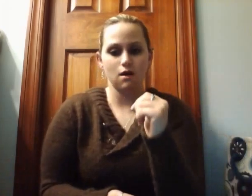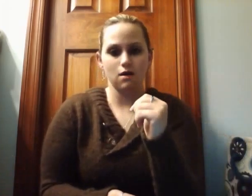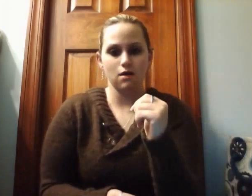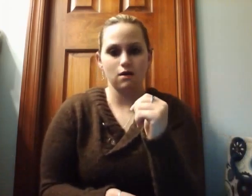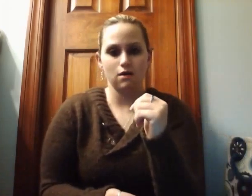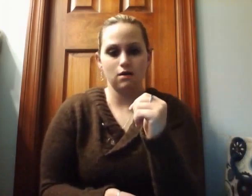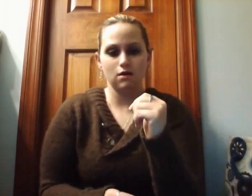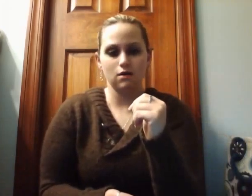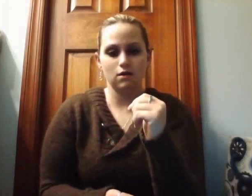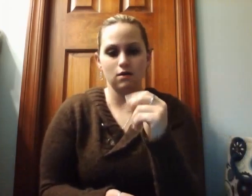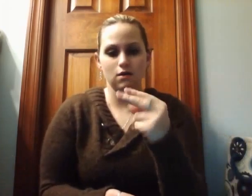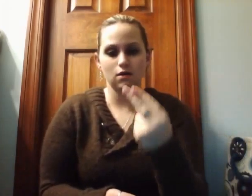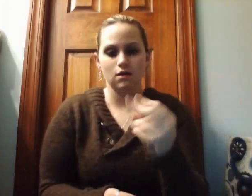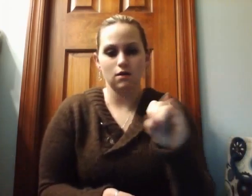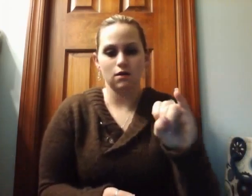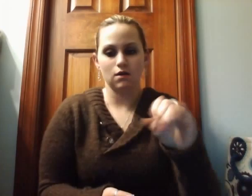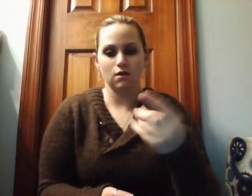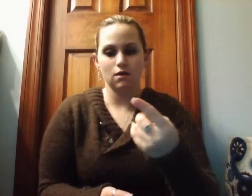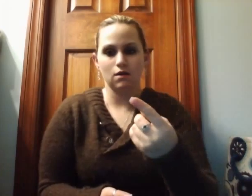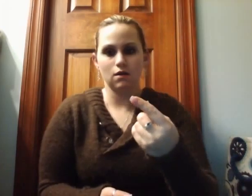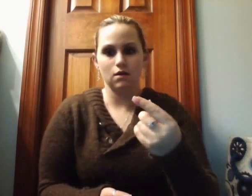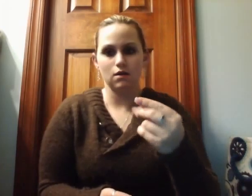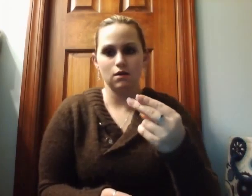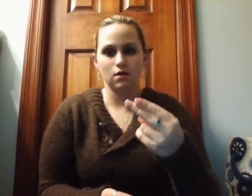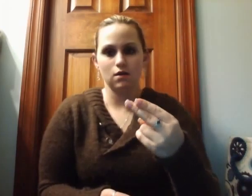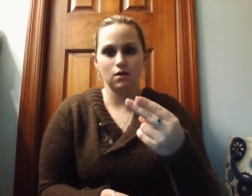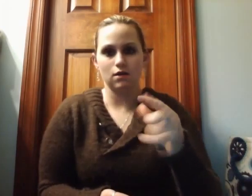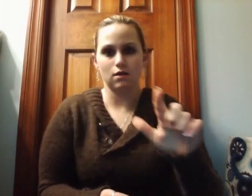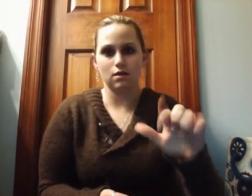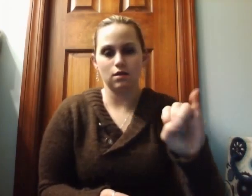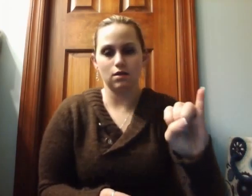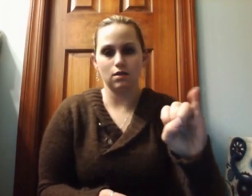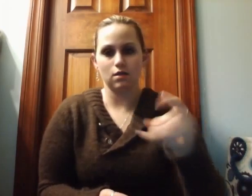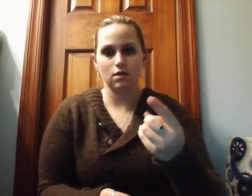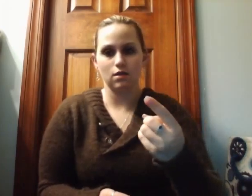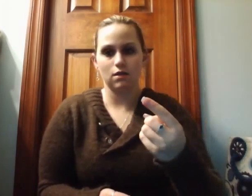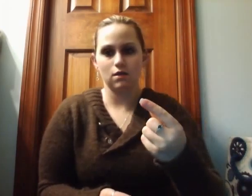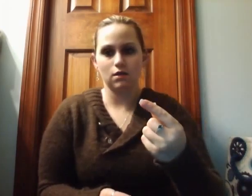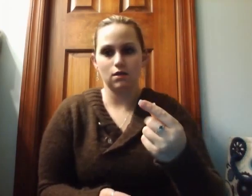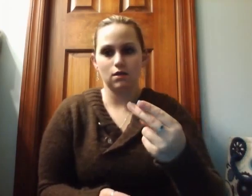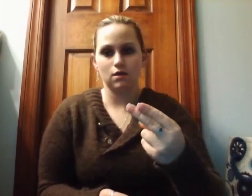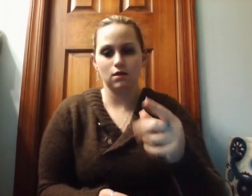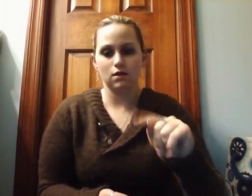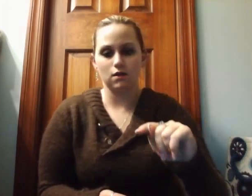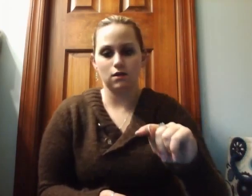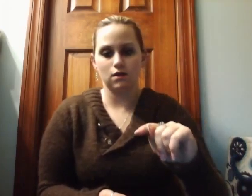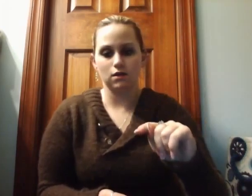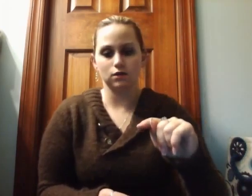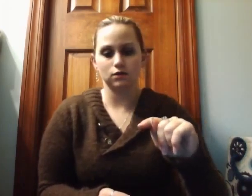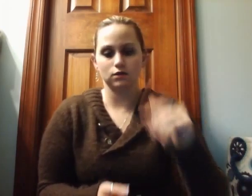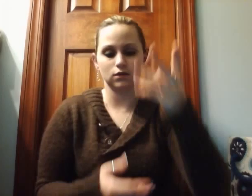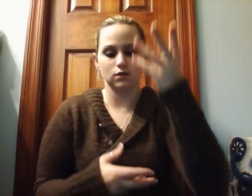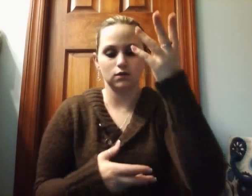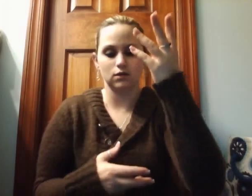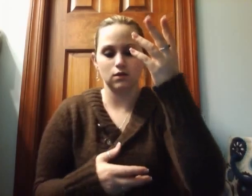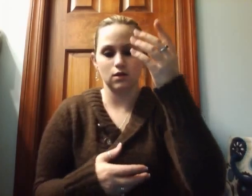in a way that people of all abilities are welcome. And it's a really an easy thing to do by putting a statement of